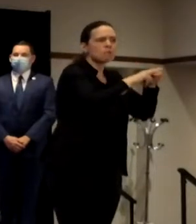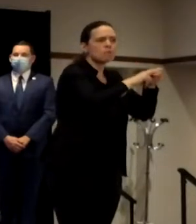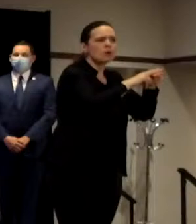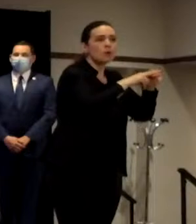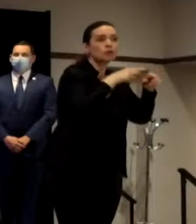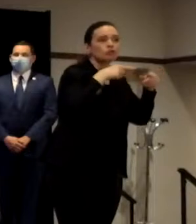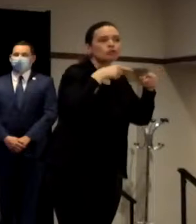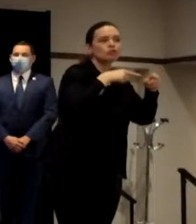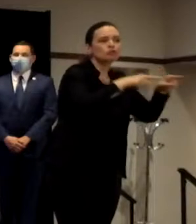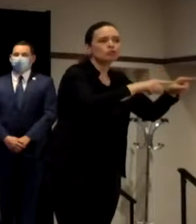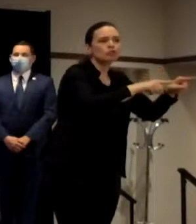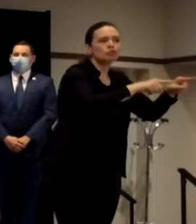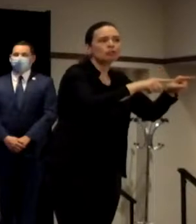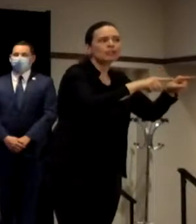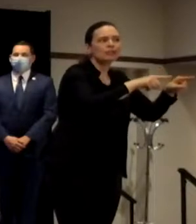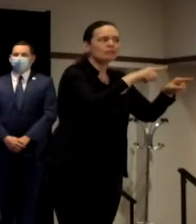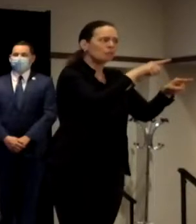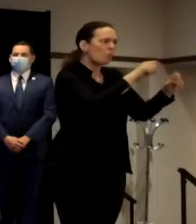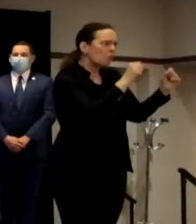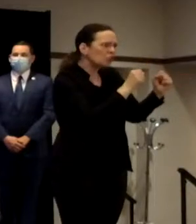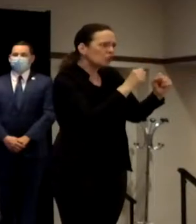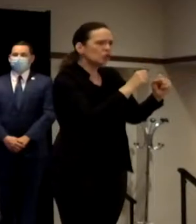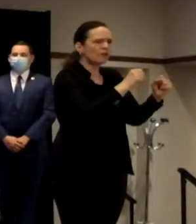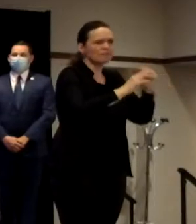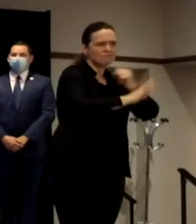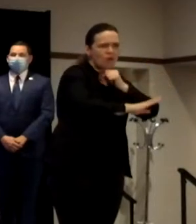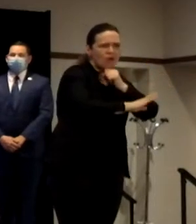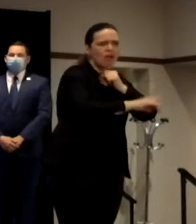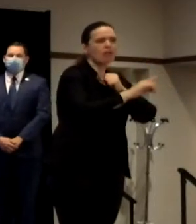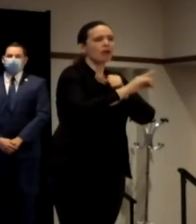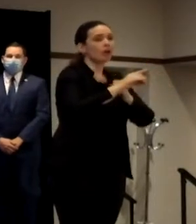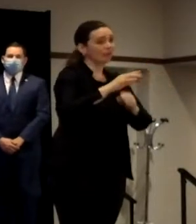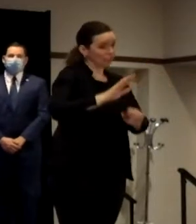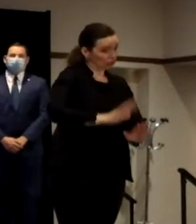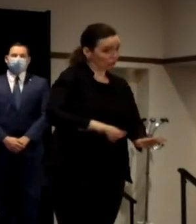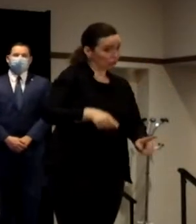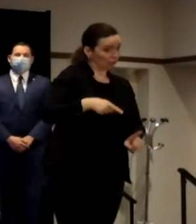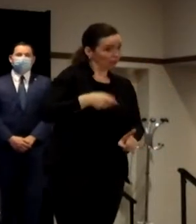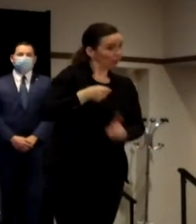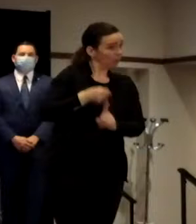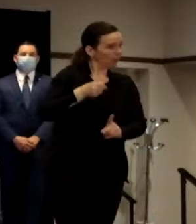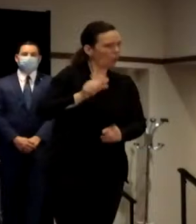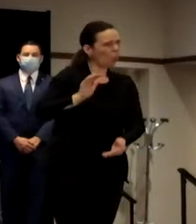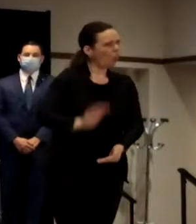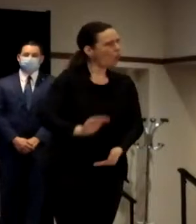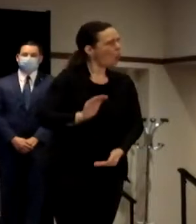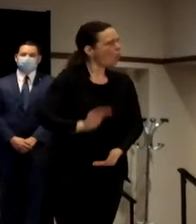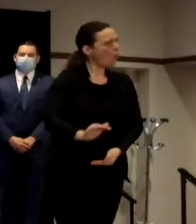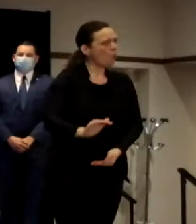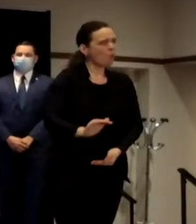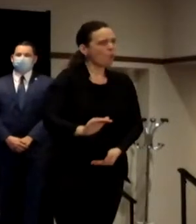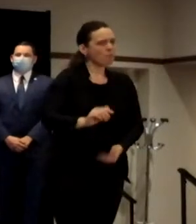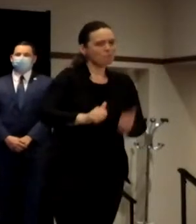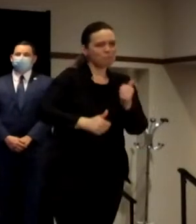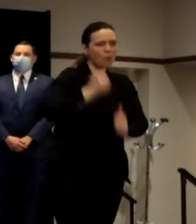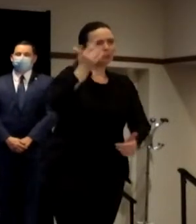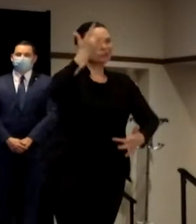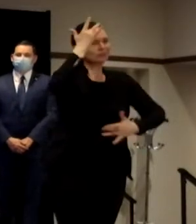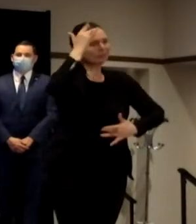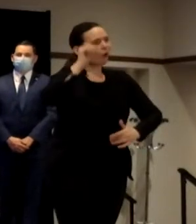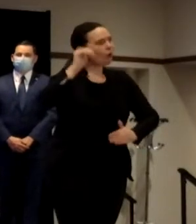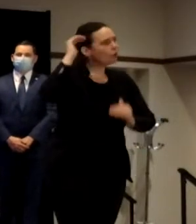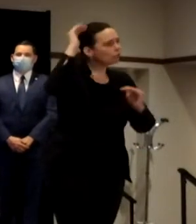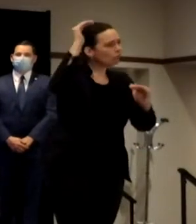kids' cases sort of stayed not that high. They stayed sort of almost flattened. We also will look at the New York